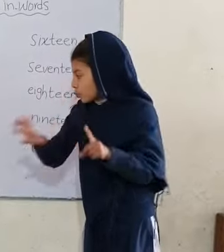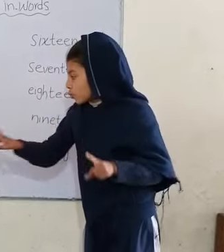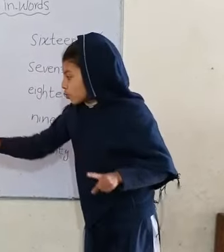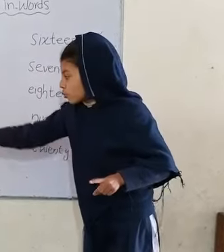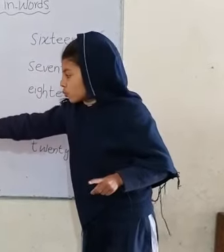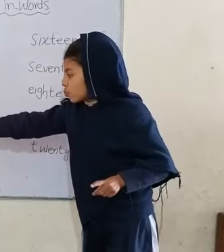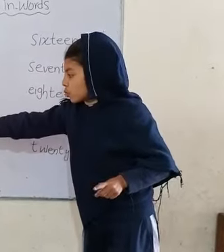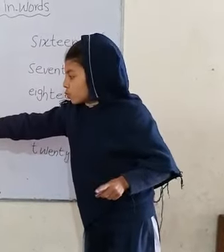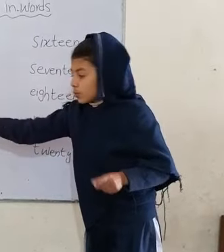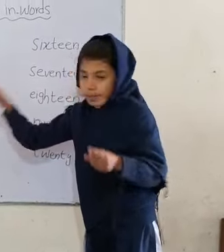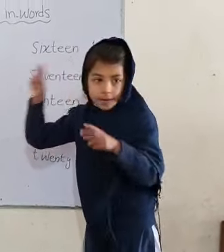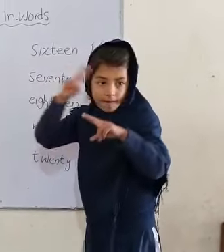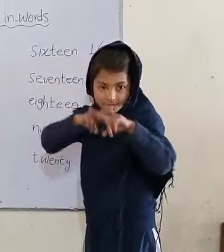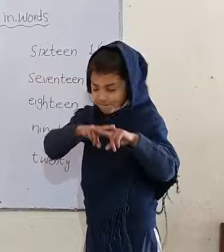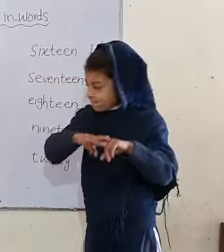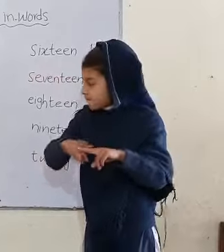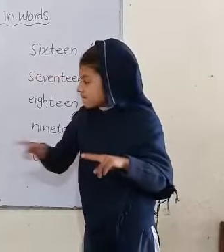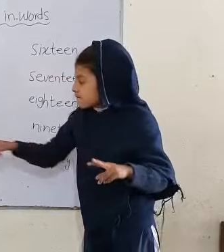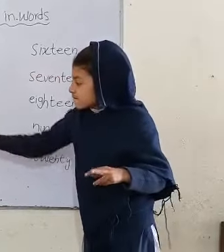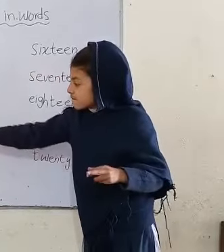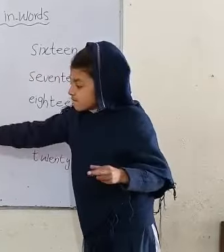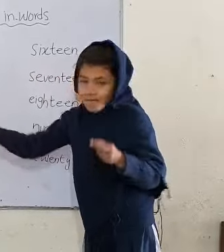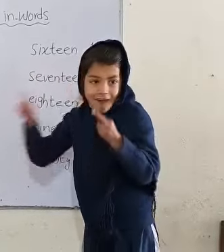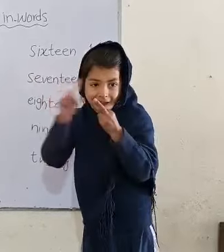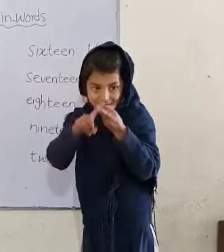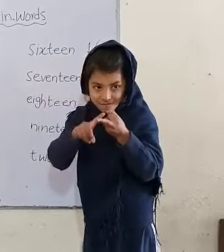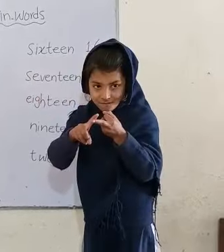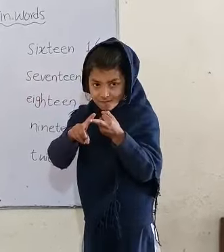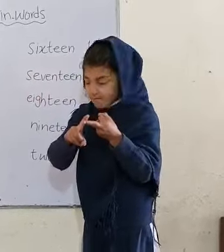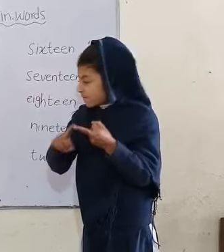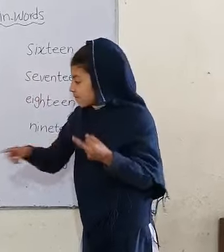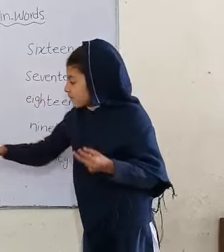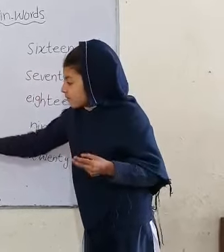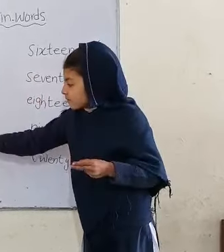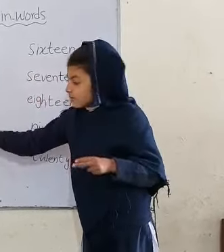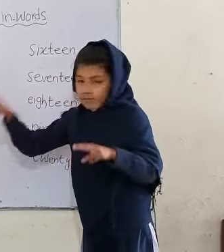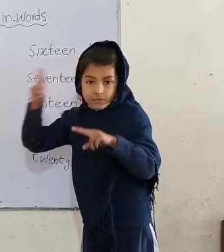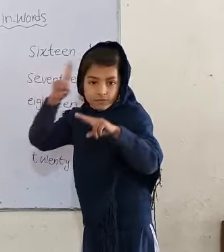14. F I F